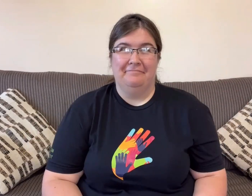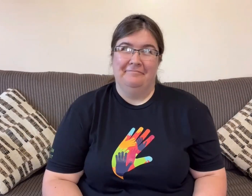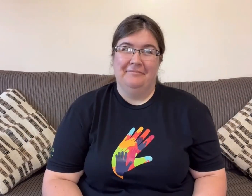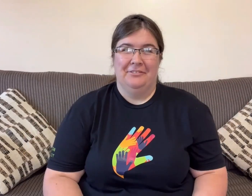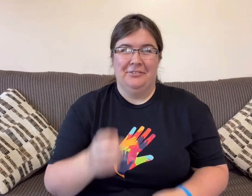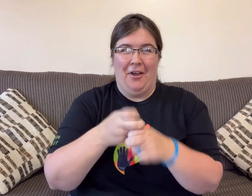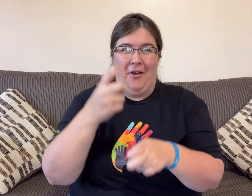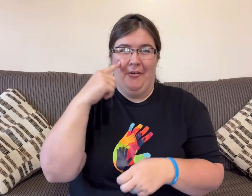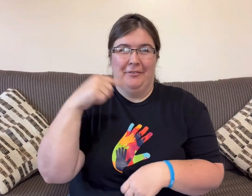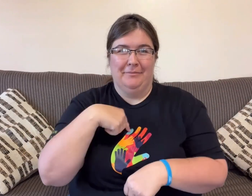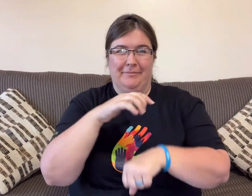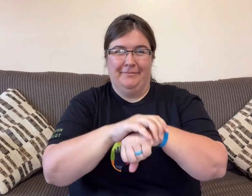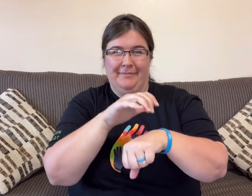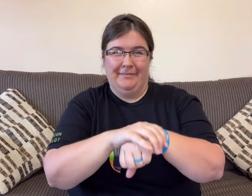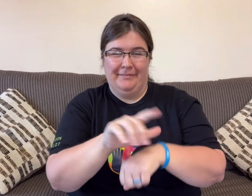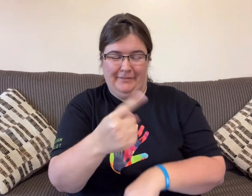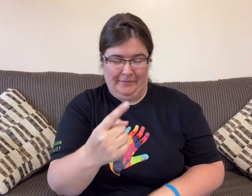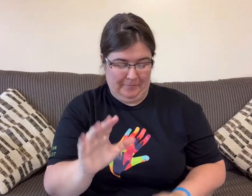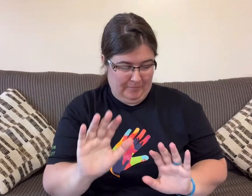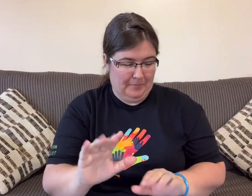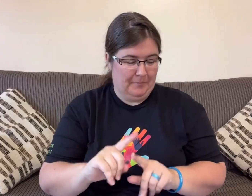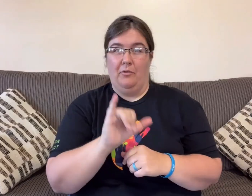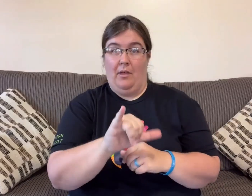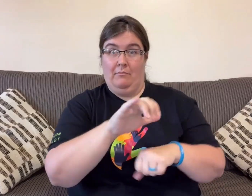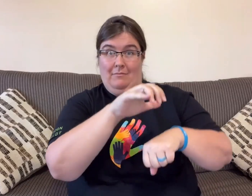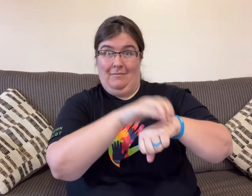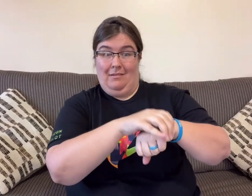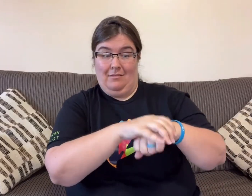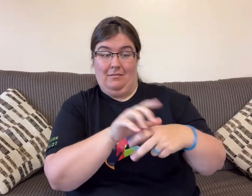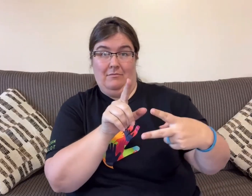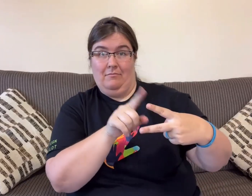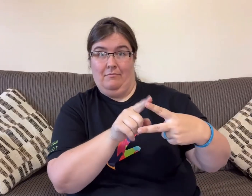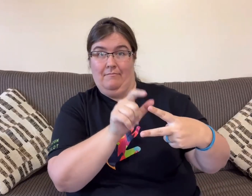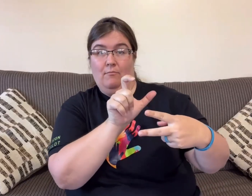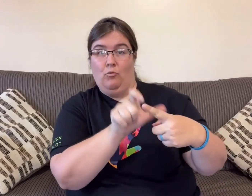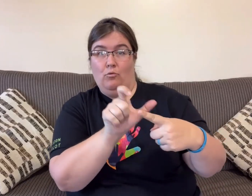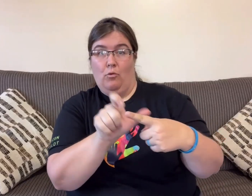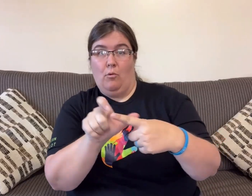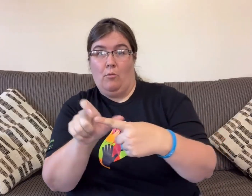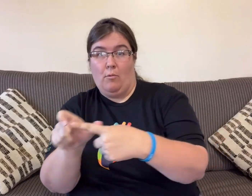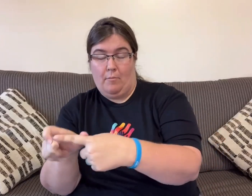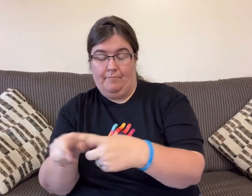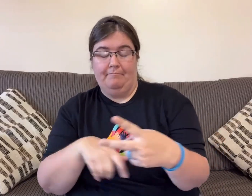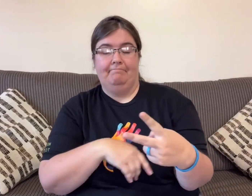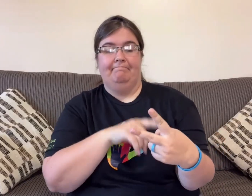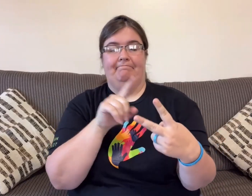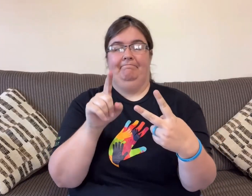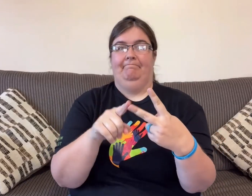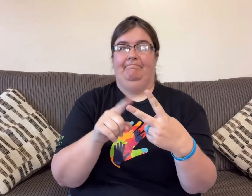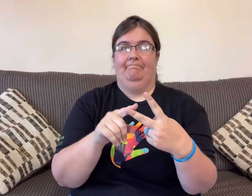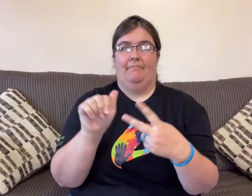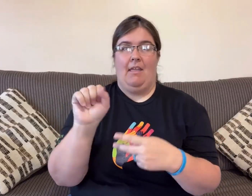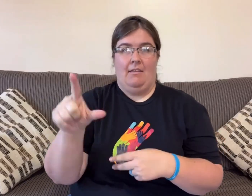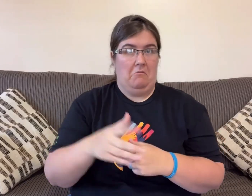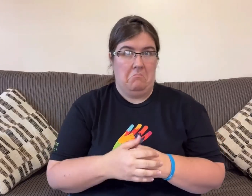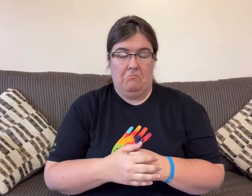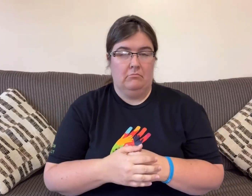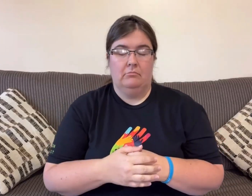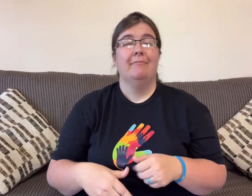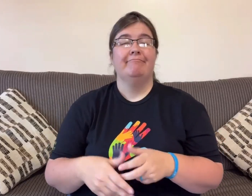Whew. Honestly, it's super hard for me to sign English, but you get the point. So that was English and an English linear word order. This is that same sentence in